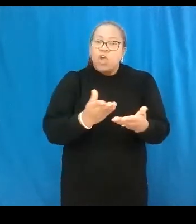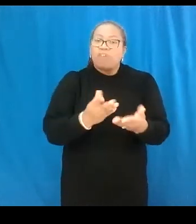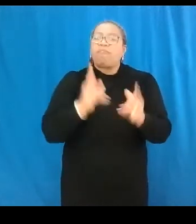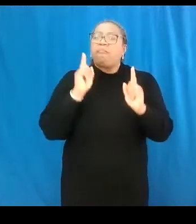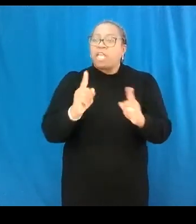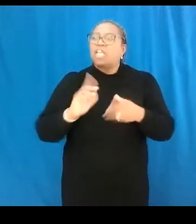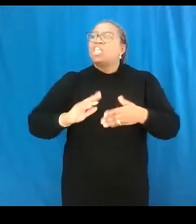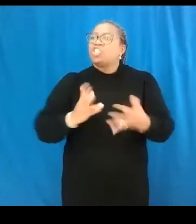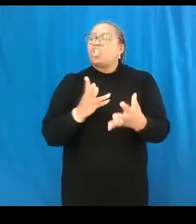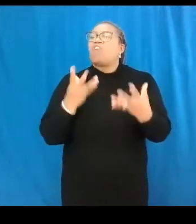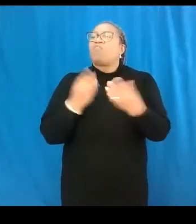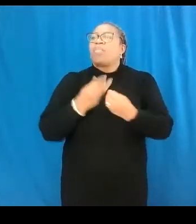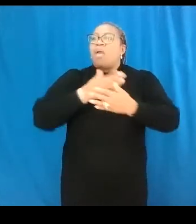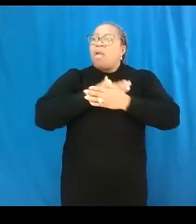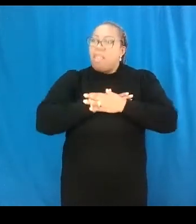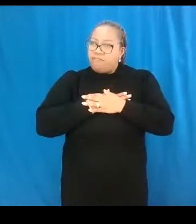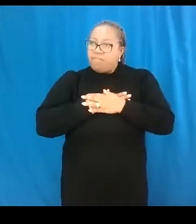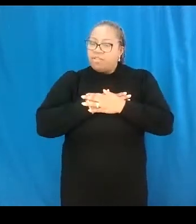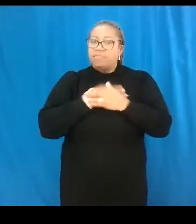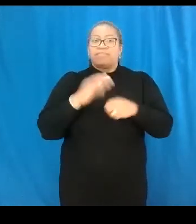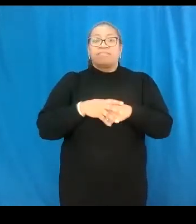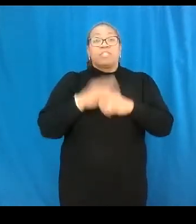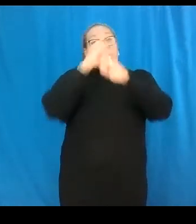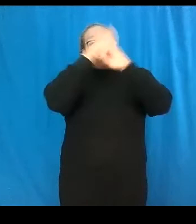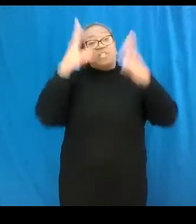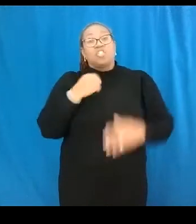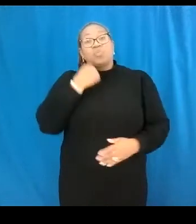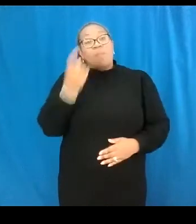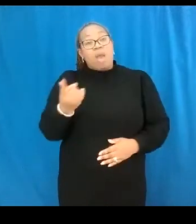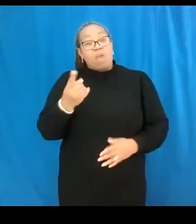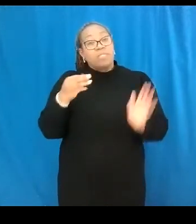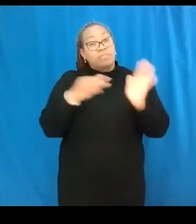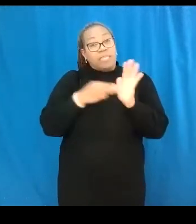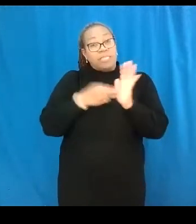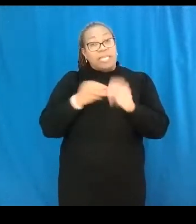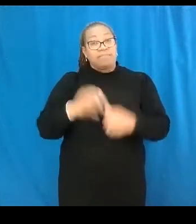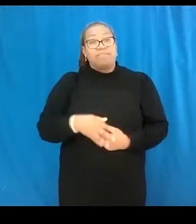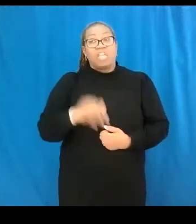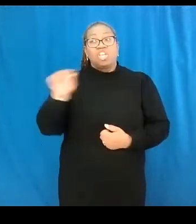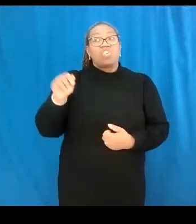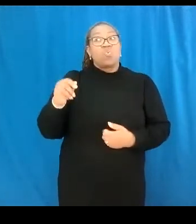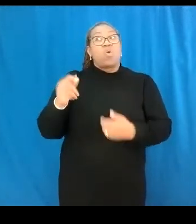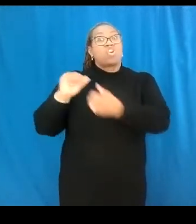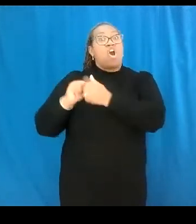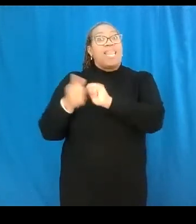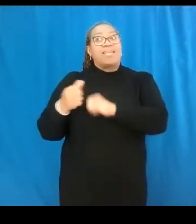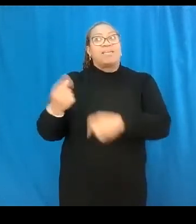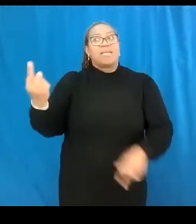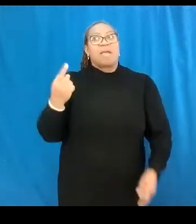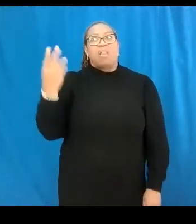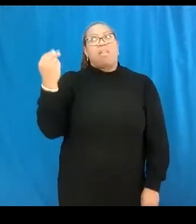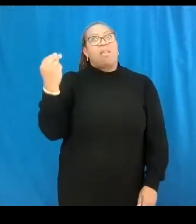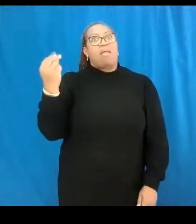retaliation. So just imagine tomorrow is Monday when that annoying colleague speaks up again, or when